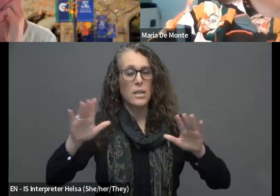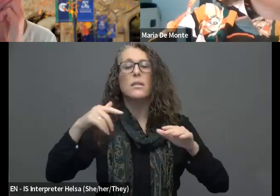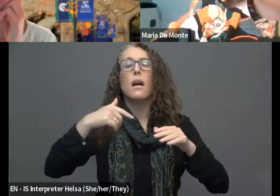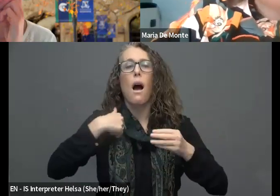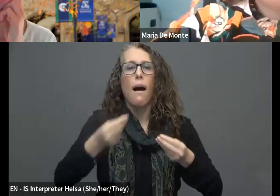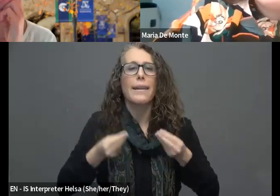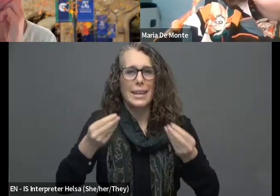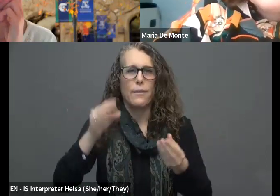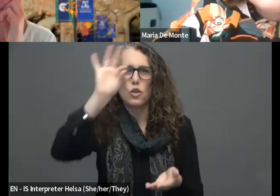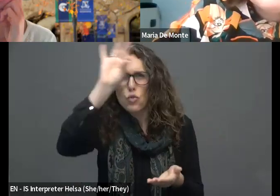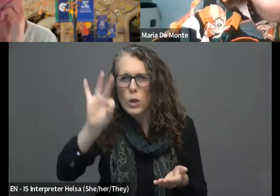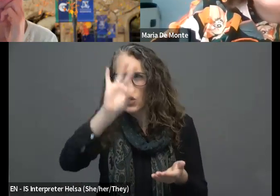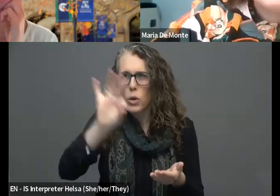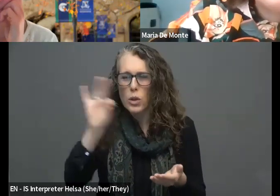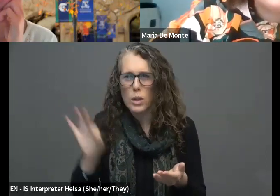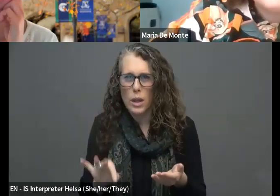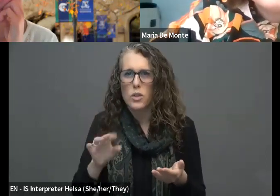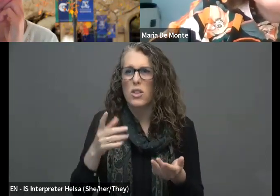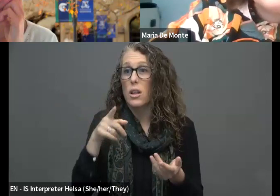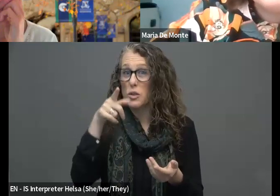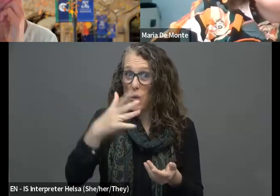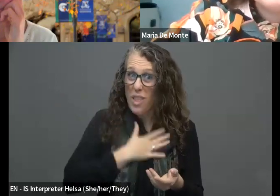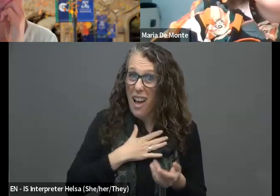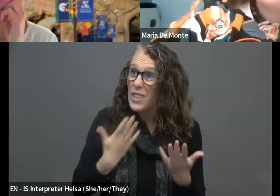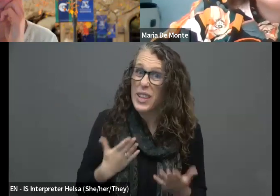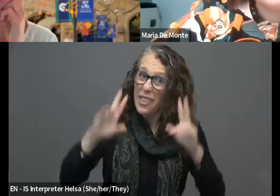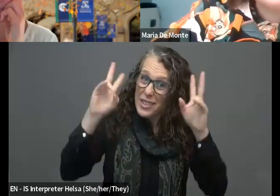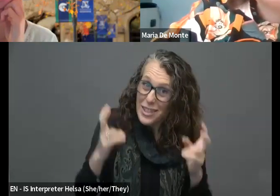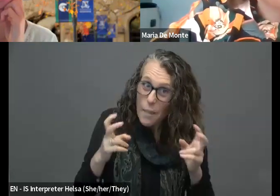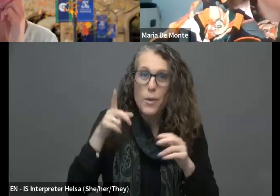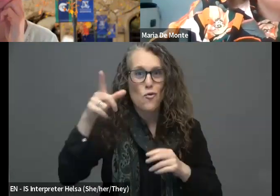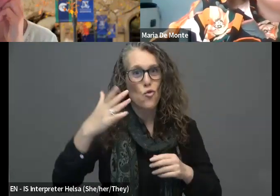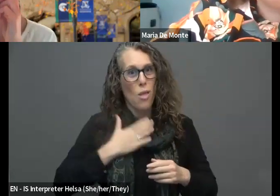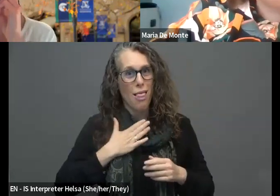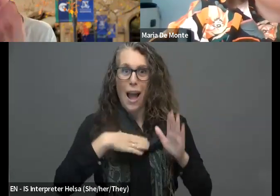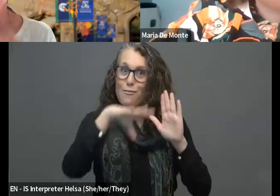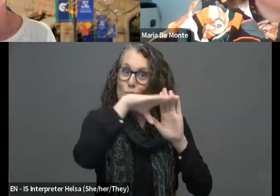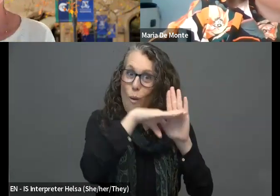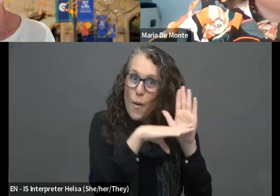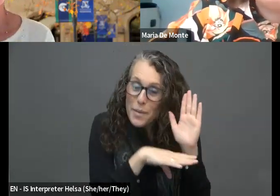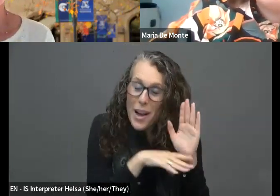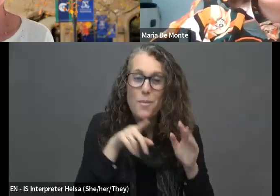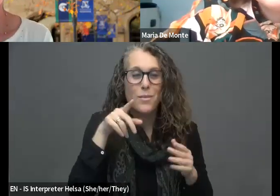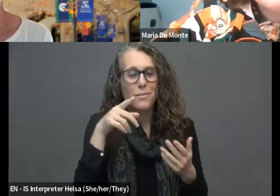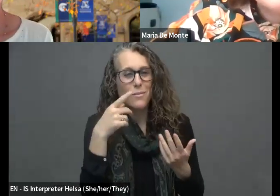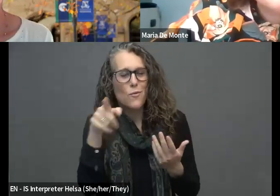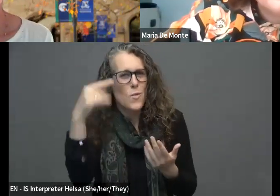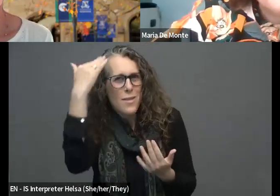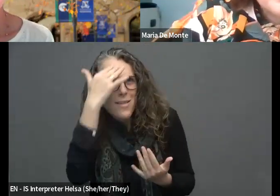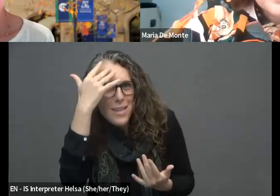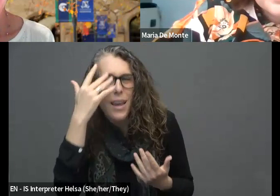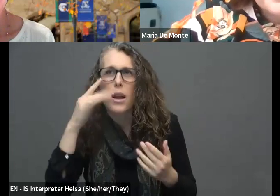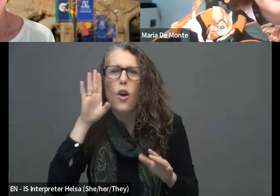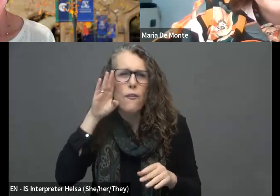normally ask you if you were interested in the topic, if you like the way we worked today, and if you have suggestions